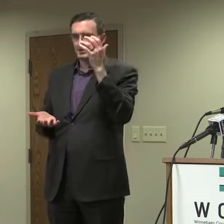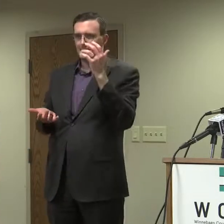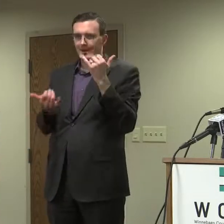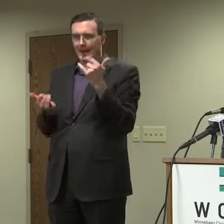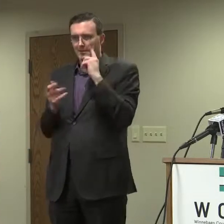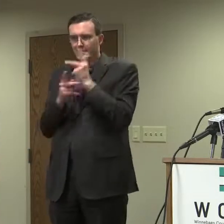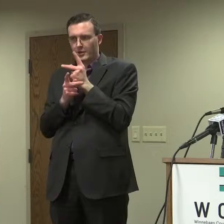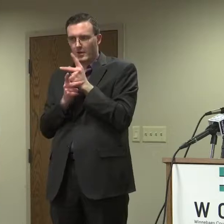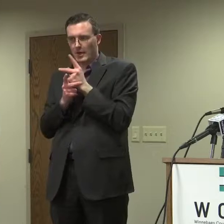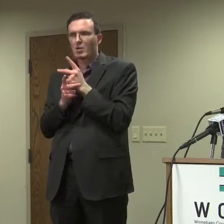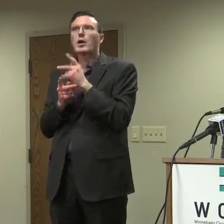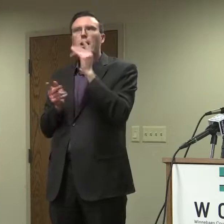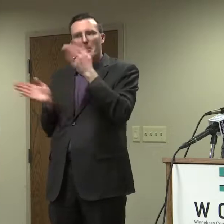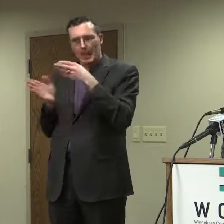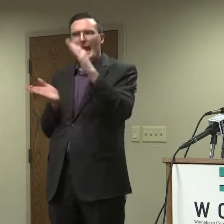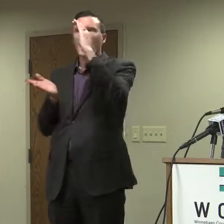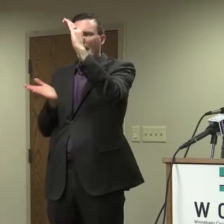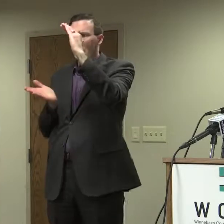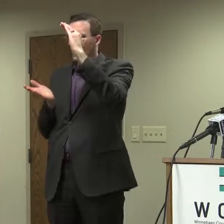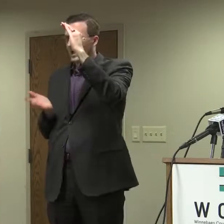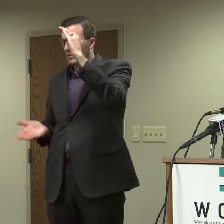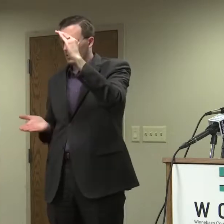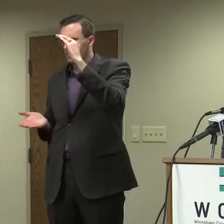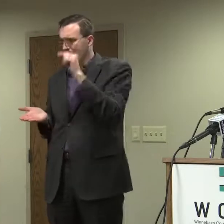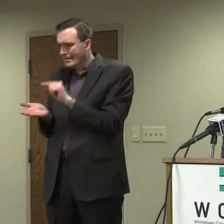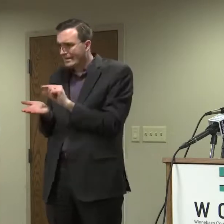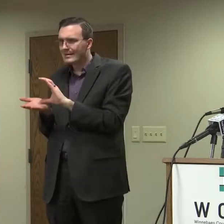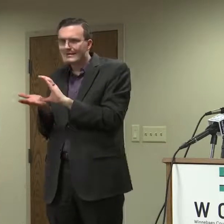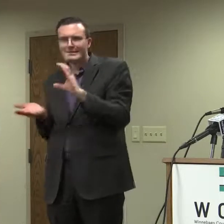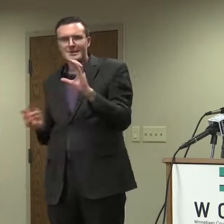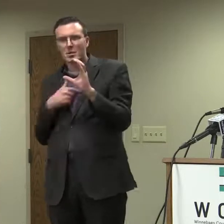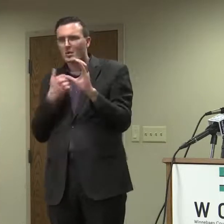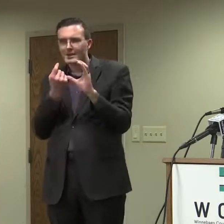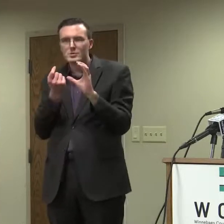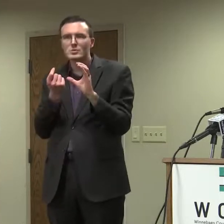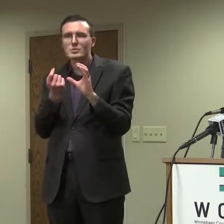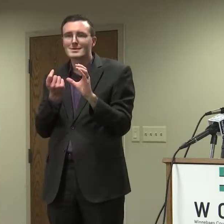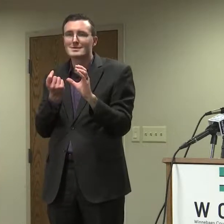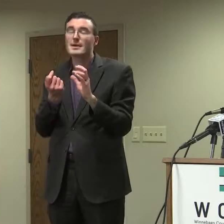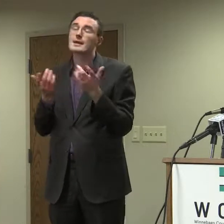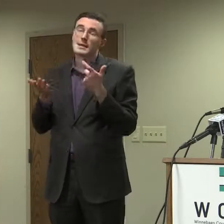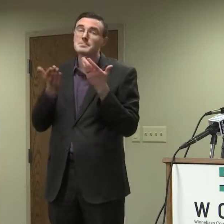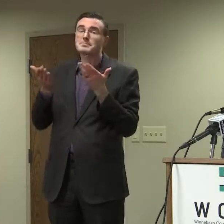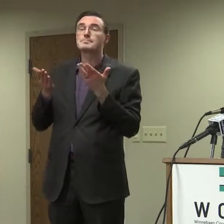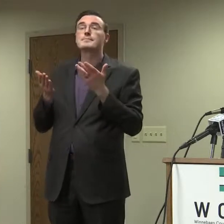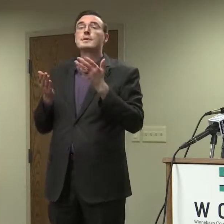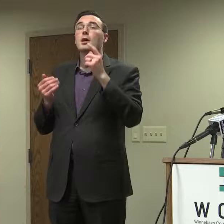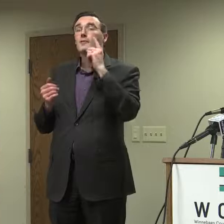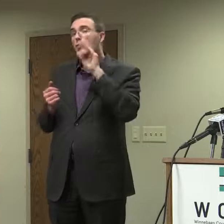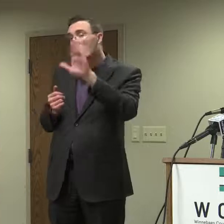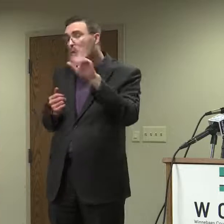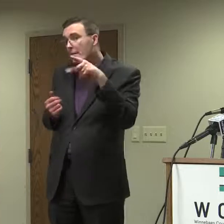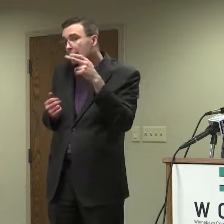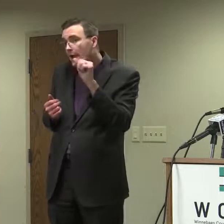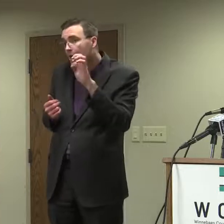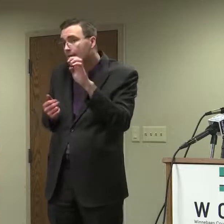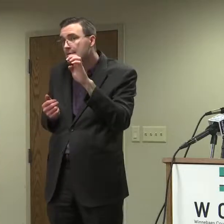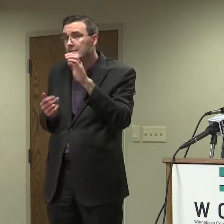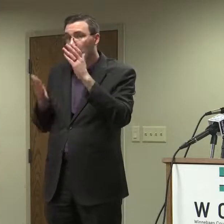So I say get it at the most convenient location and at the first opportunity that you have for your phase to be